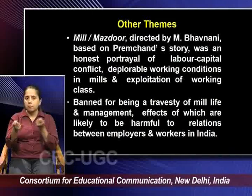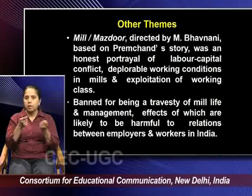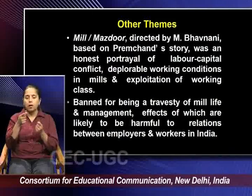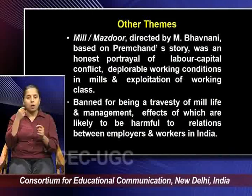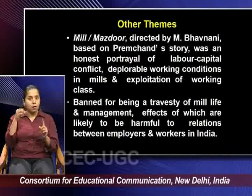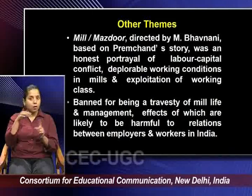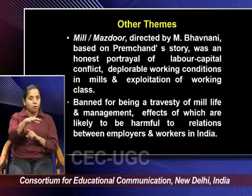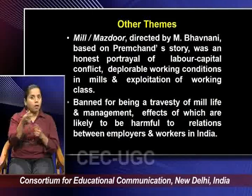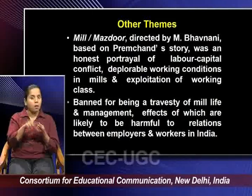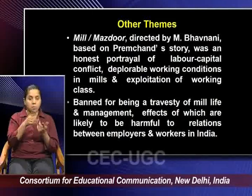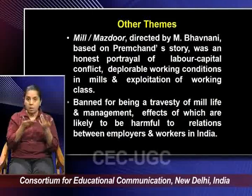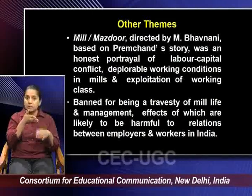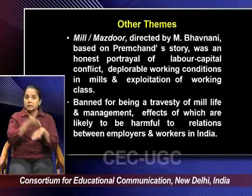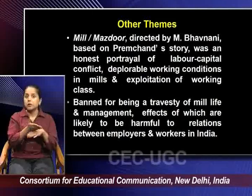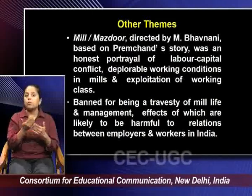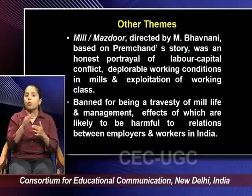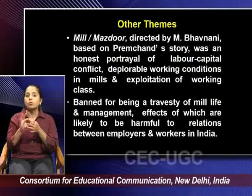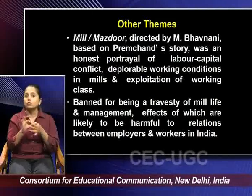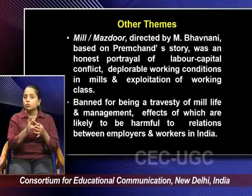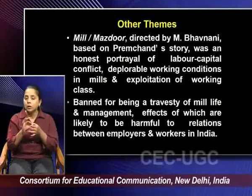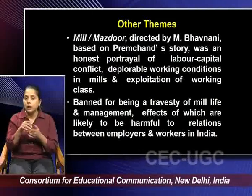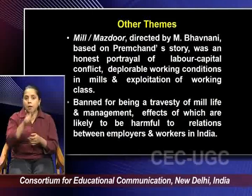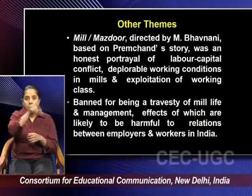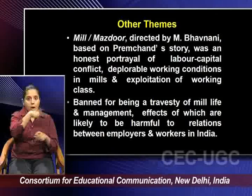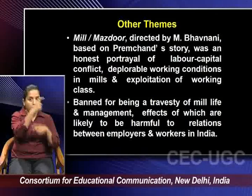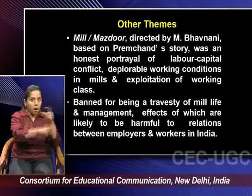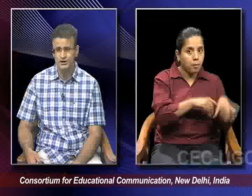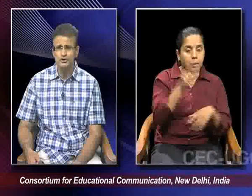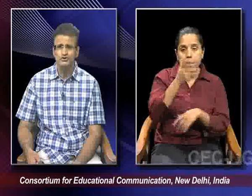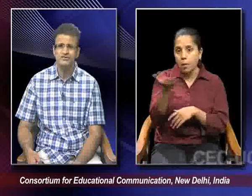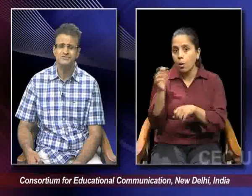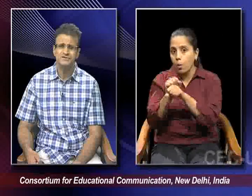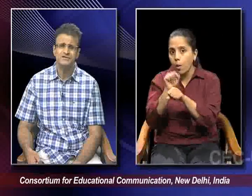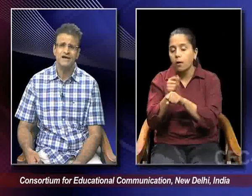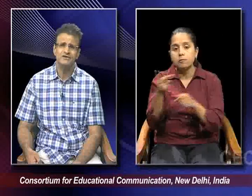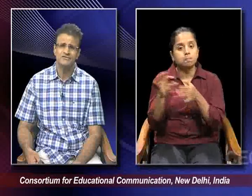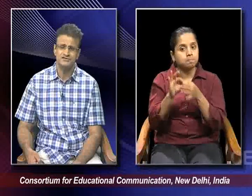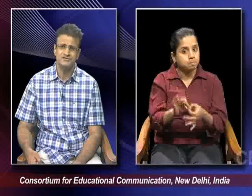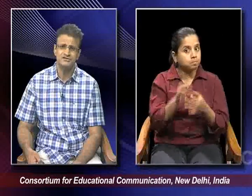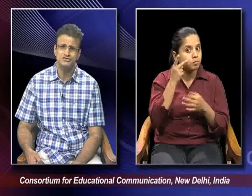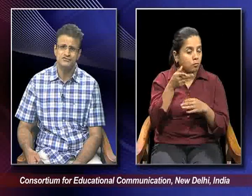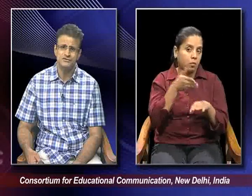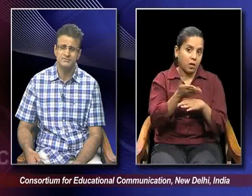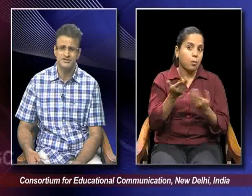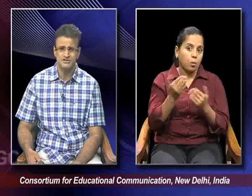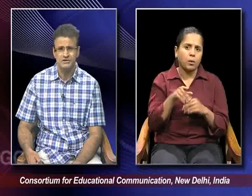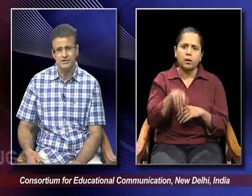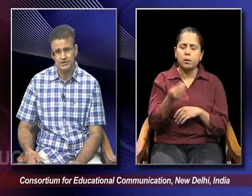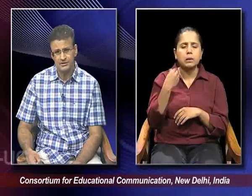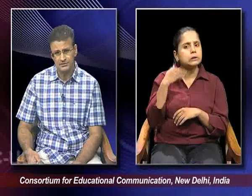are likely to be harmful to the relations between the employers and the workers in India. So these were the kind of concerns of the